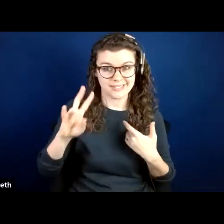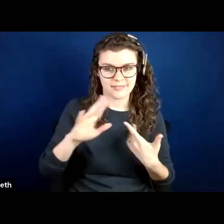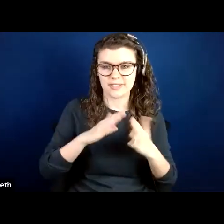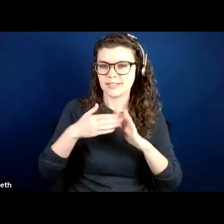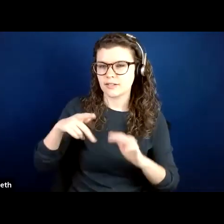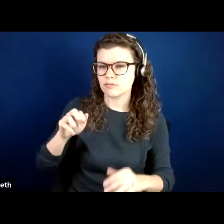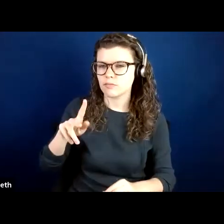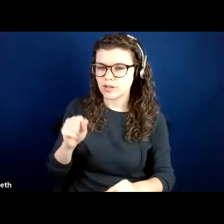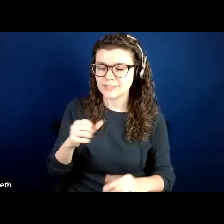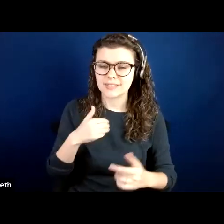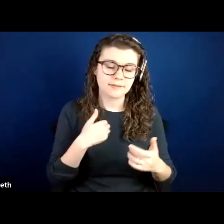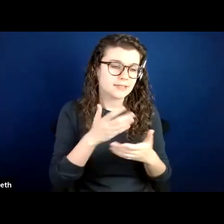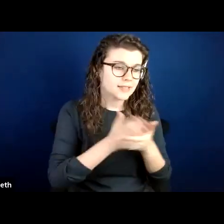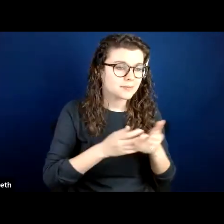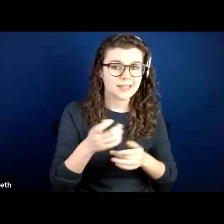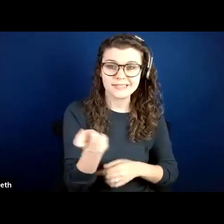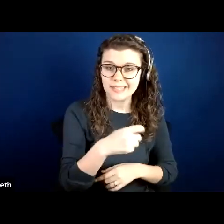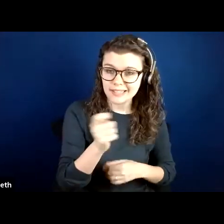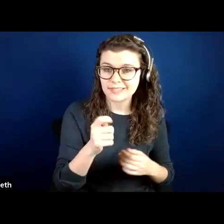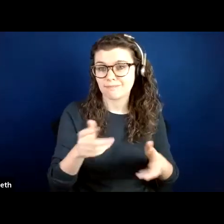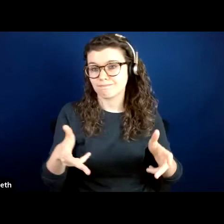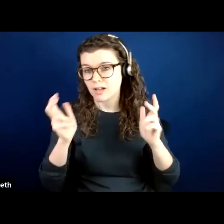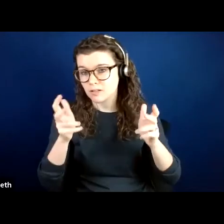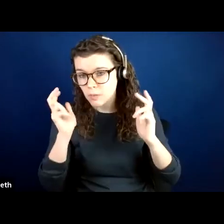tennis courts, basketball courts,